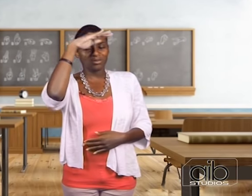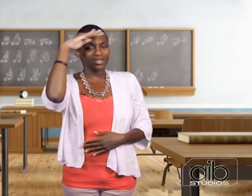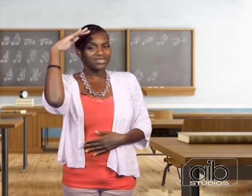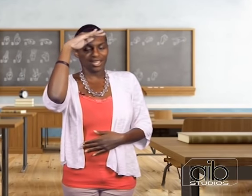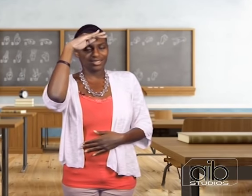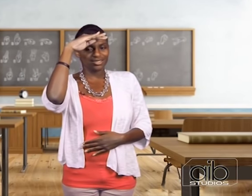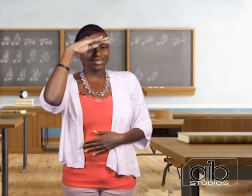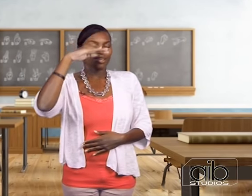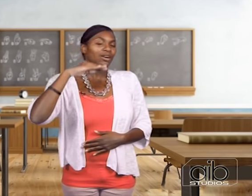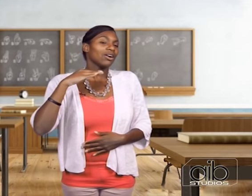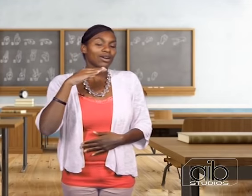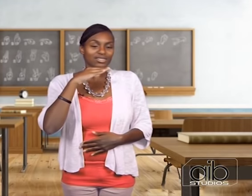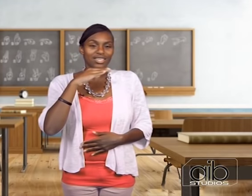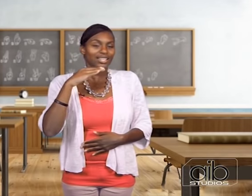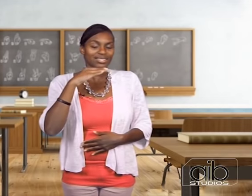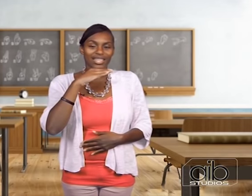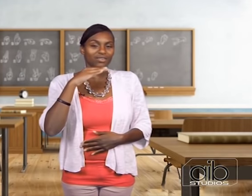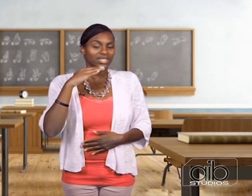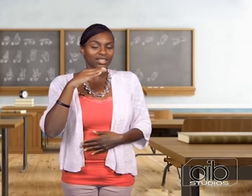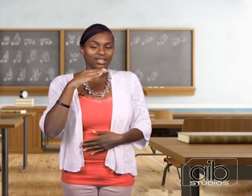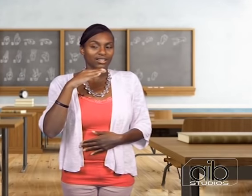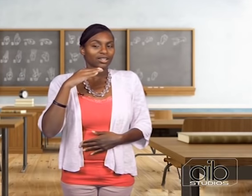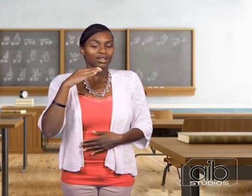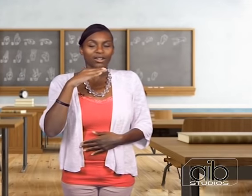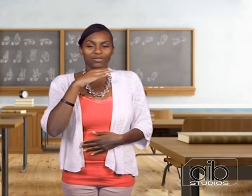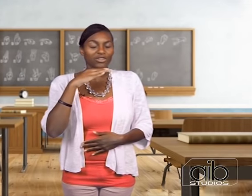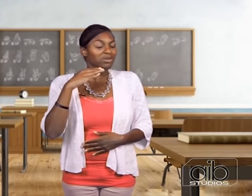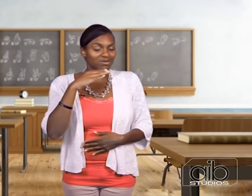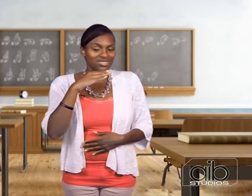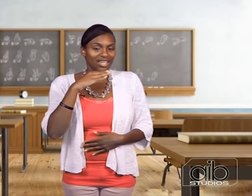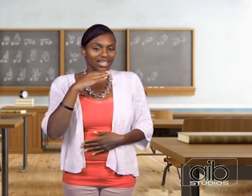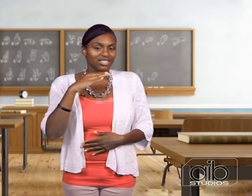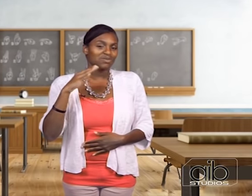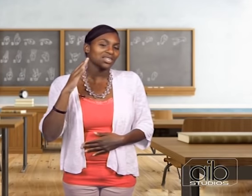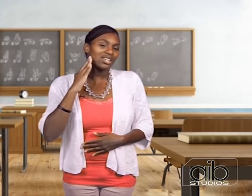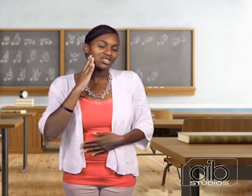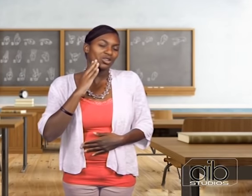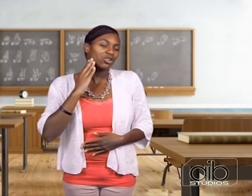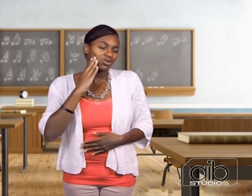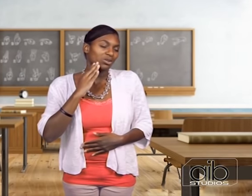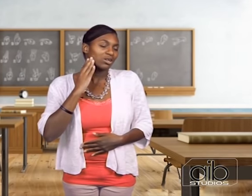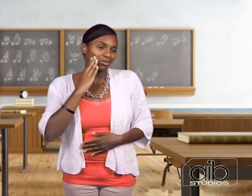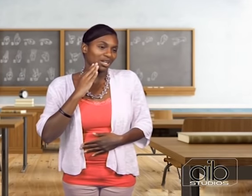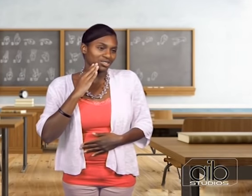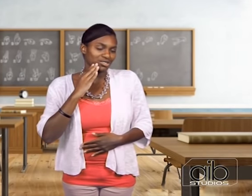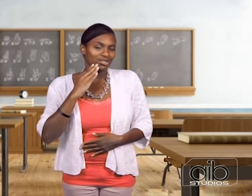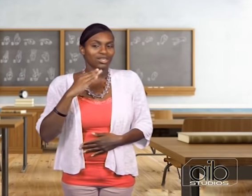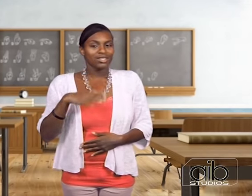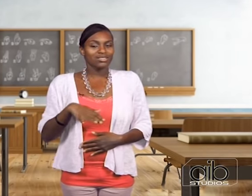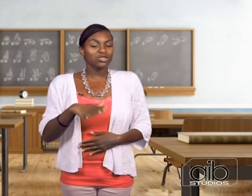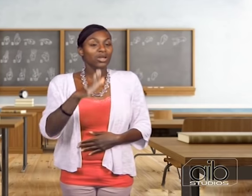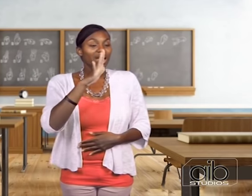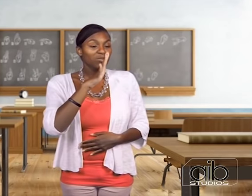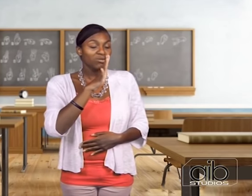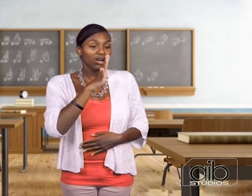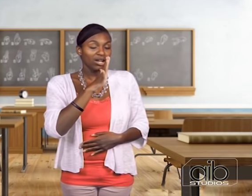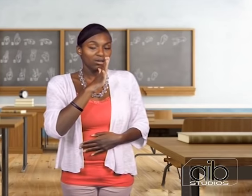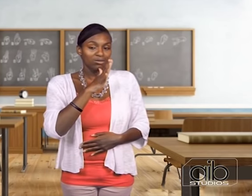male signs. All the signs down here are feminine signs, because girls wear blush. So you have mom,